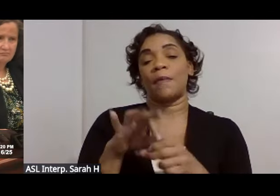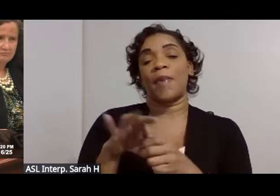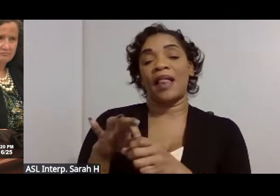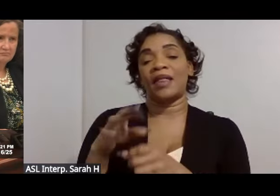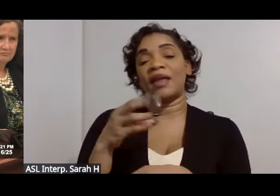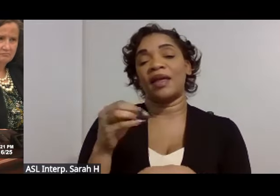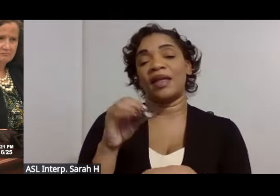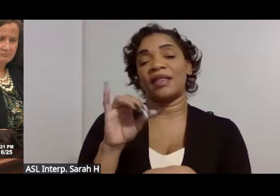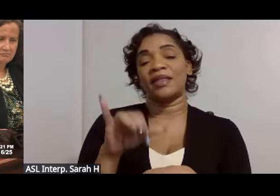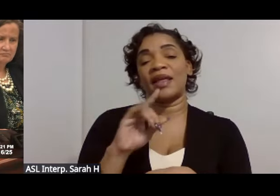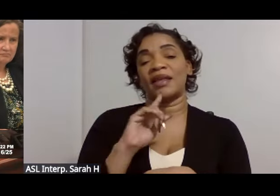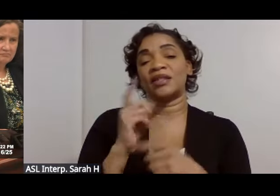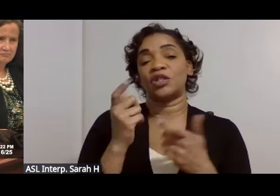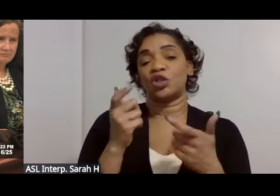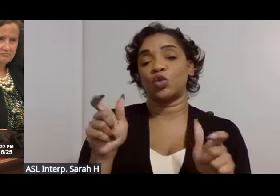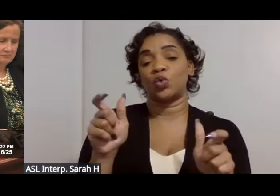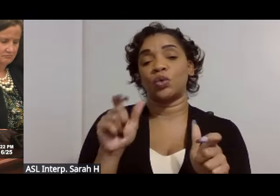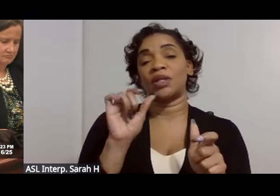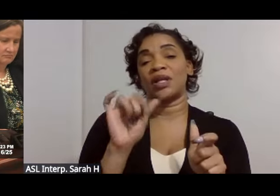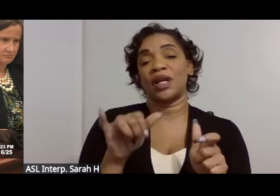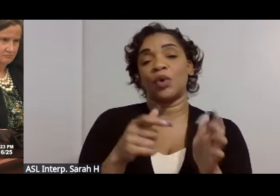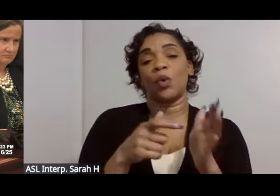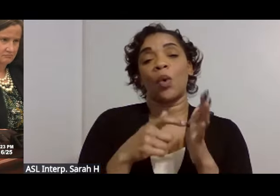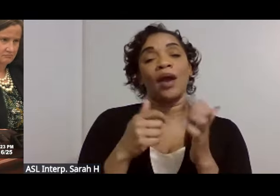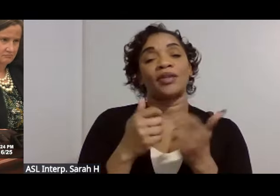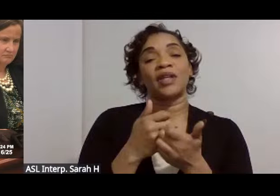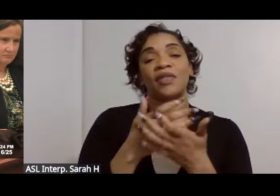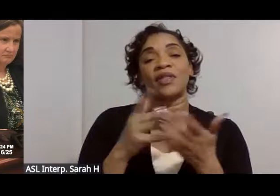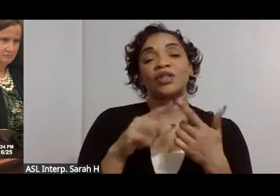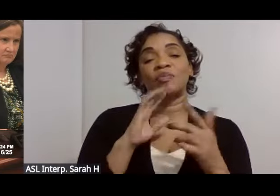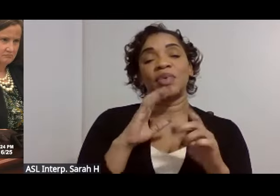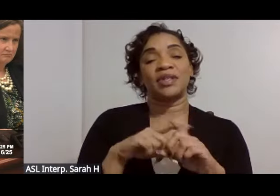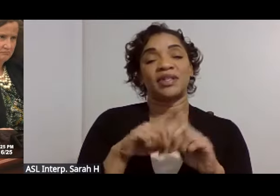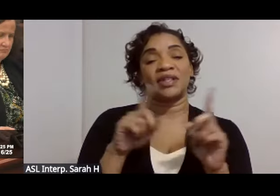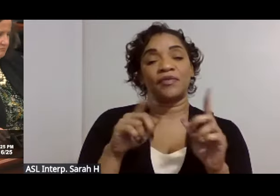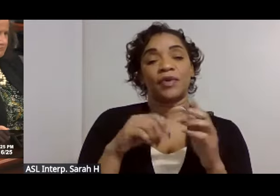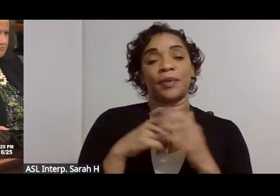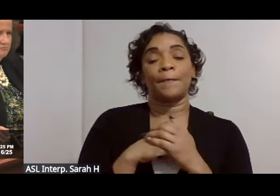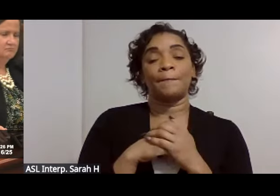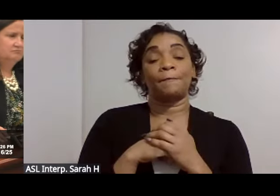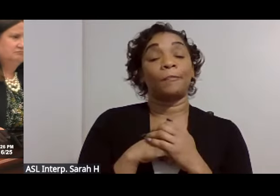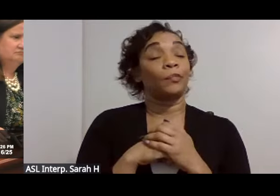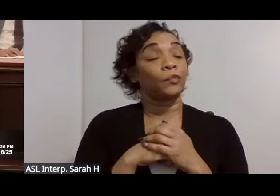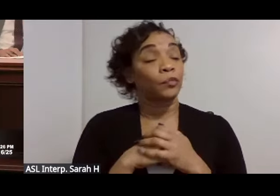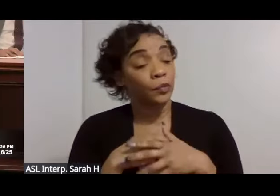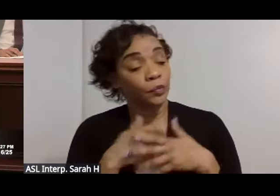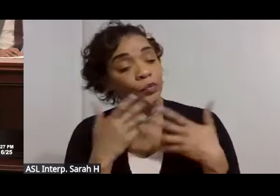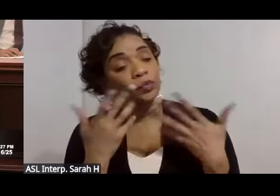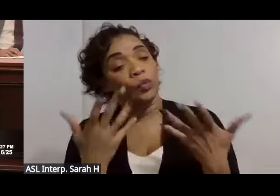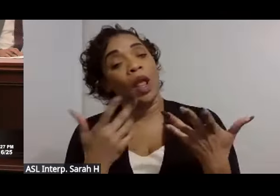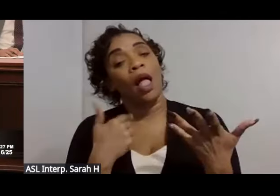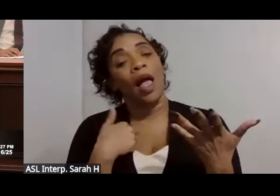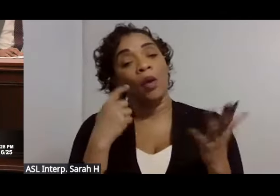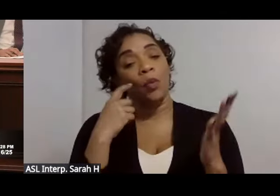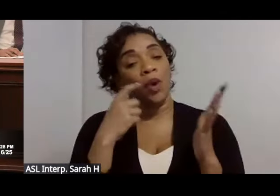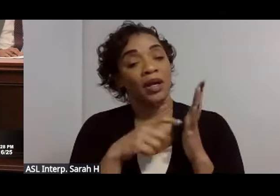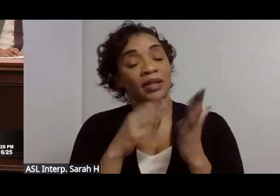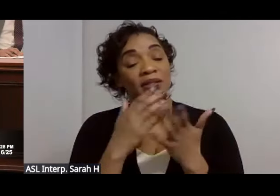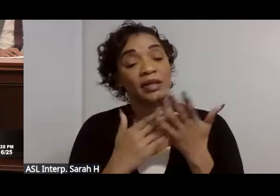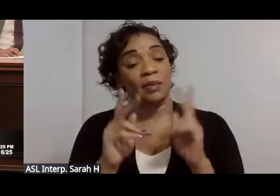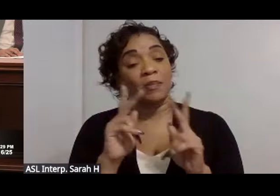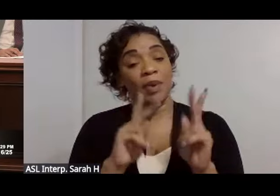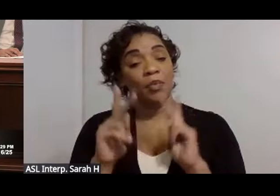it requires everything to be different. Well, including- I recognize some people are going to see that as draconian. I see it as the best thing